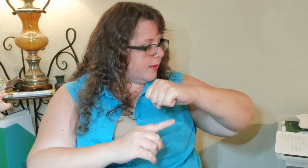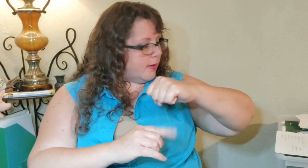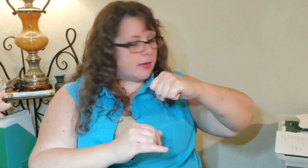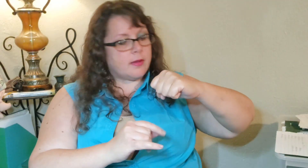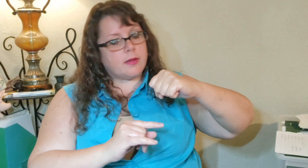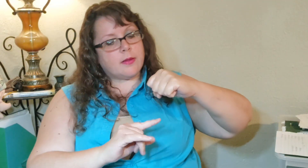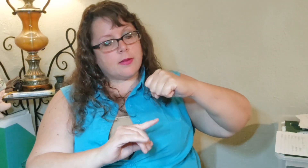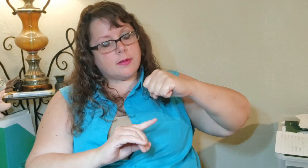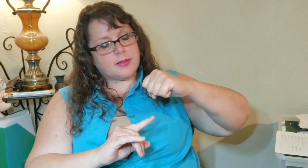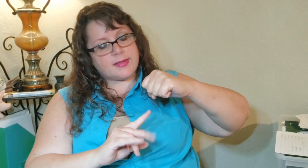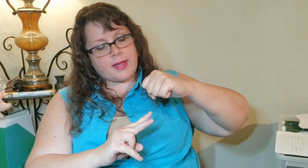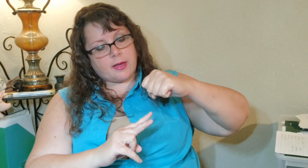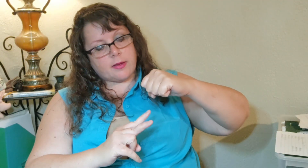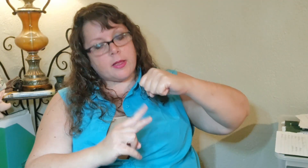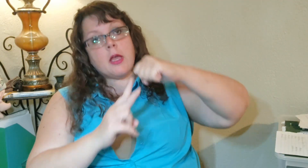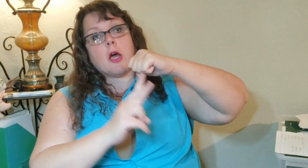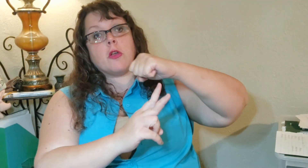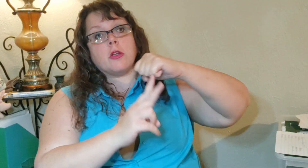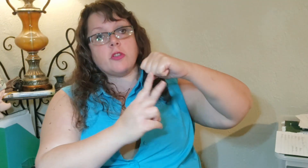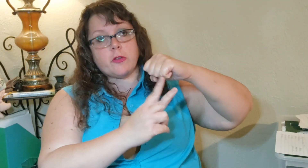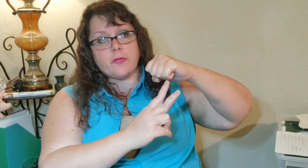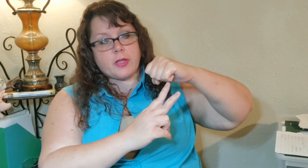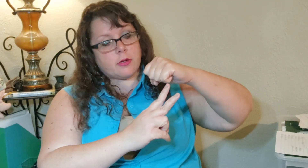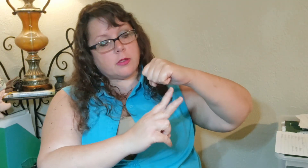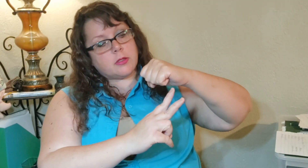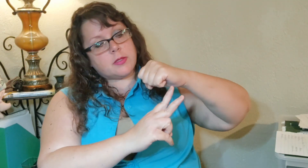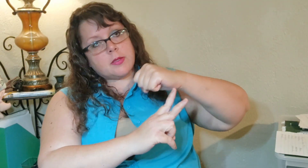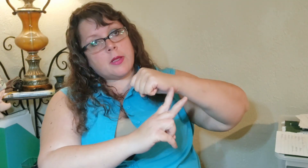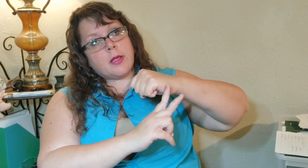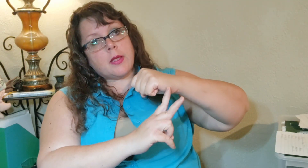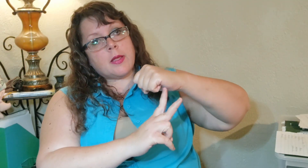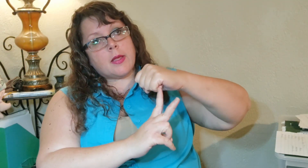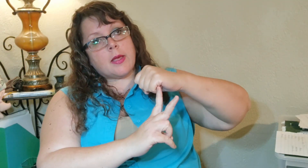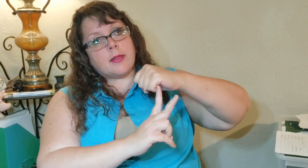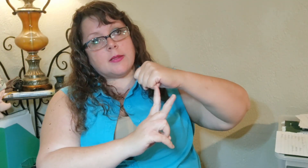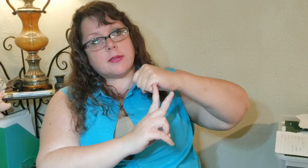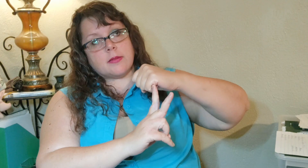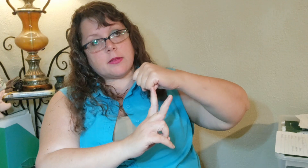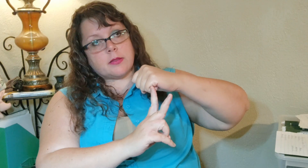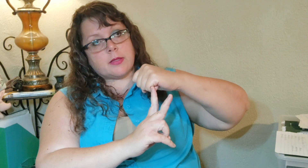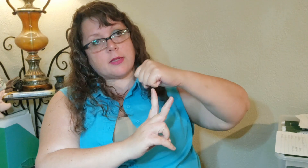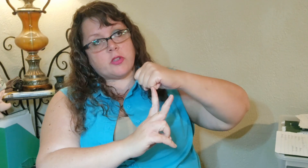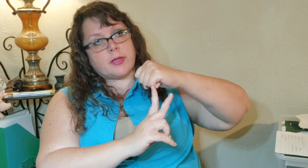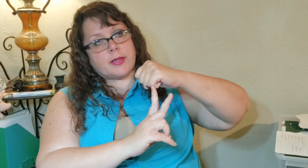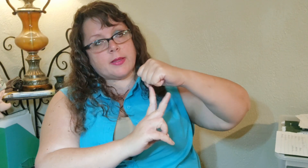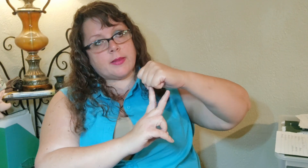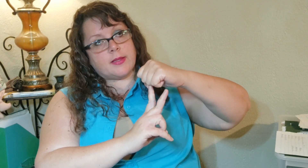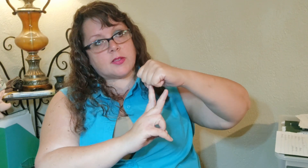then, let's see how, oh, your two fingers, and it's touching this